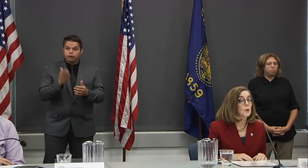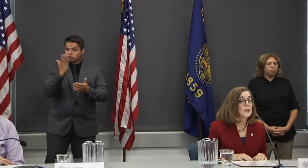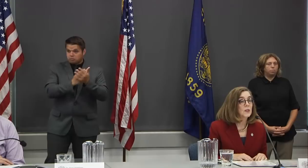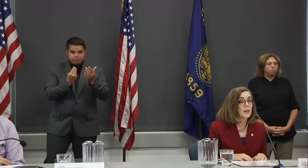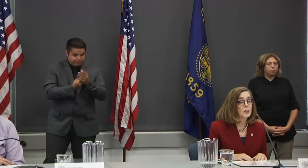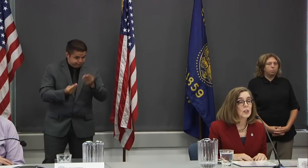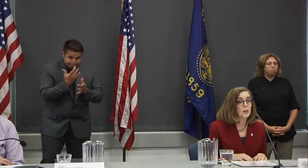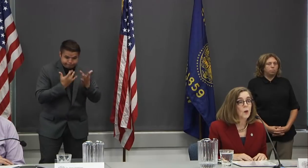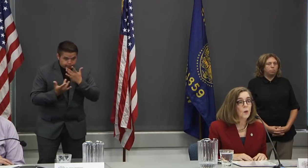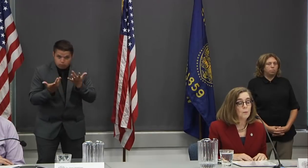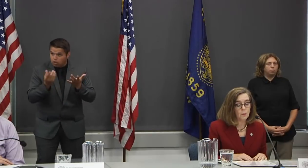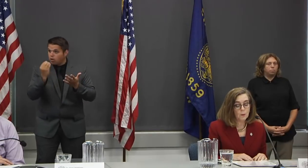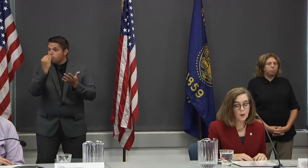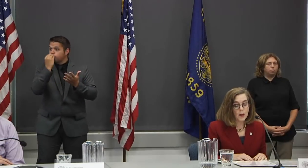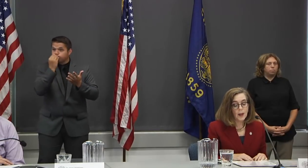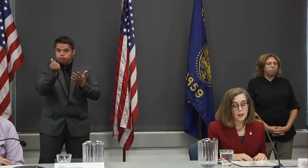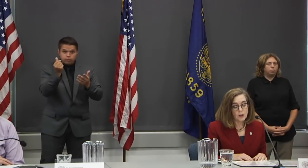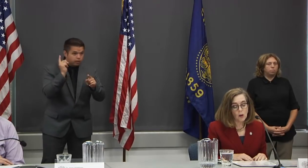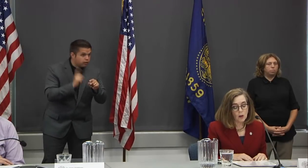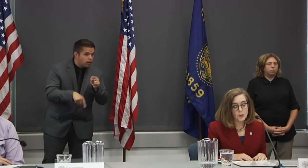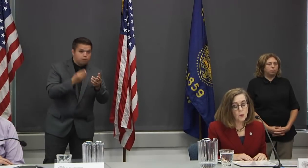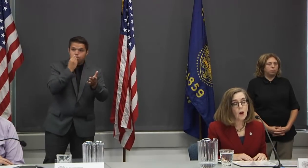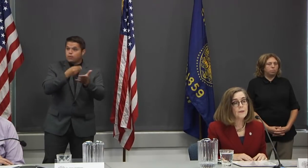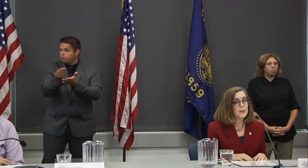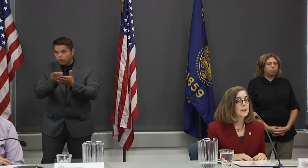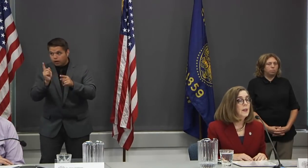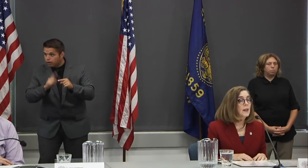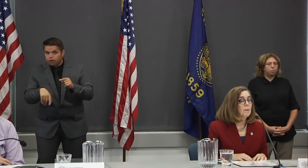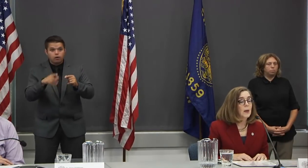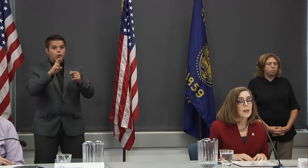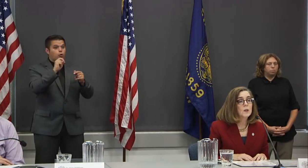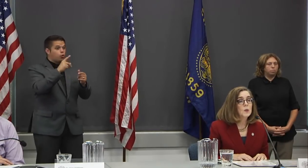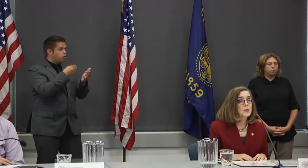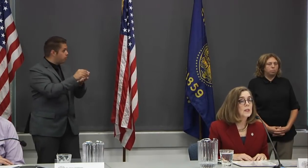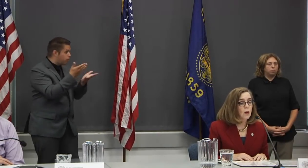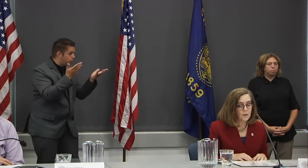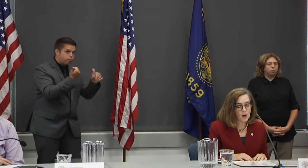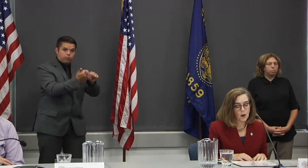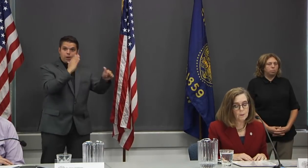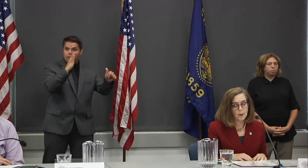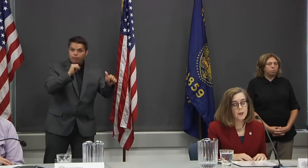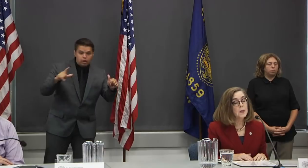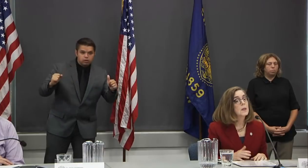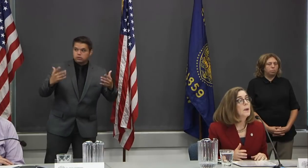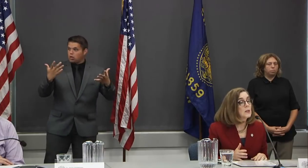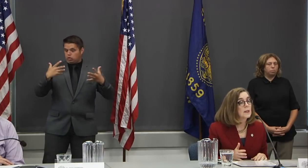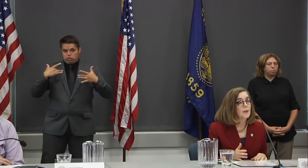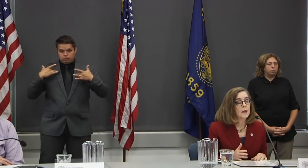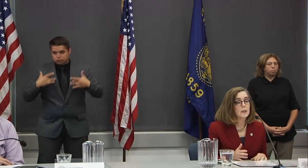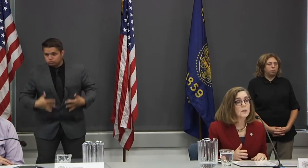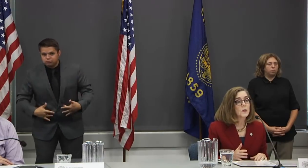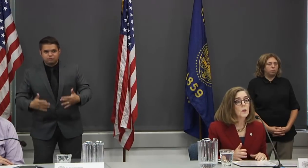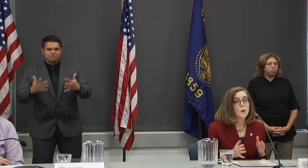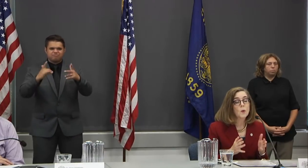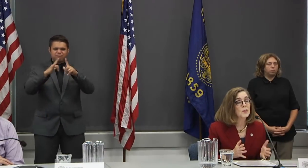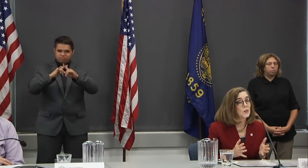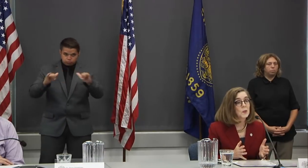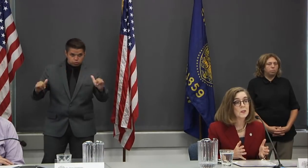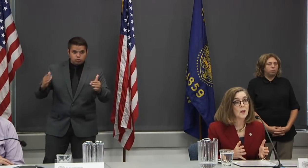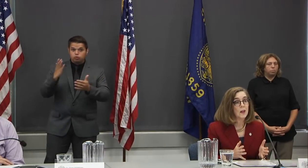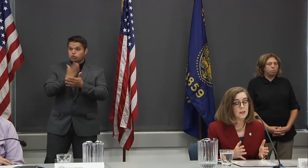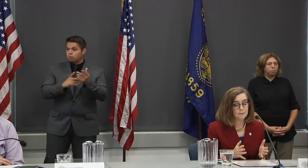and increased tension at home. And all too often, it may include self-harm, domestic violence,